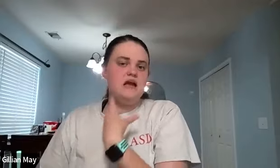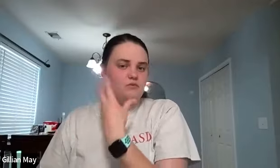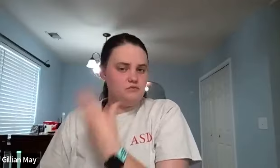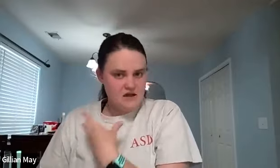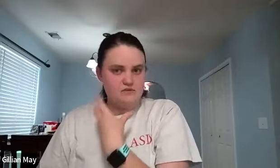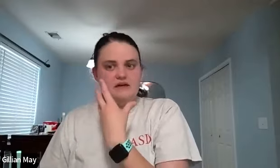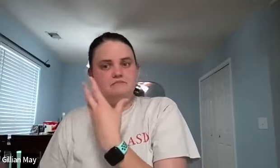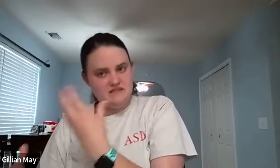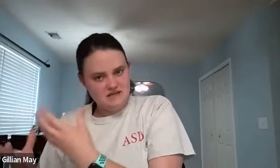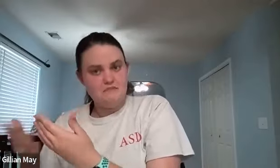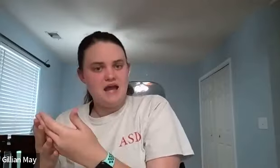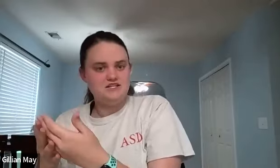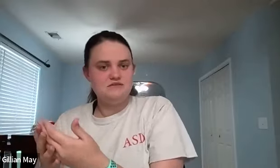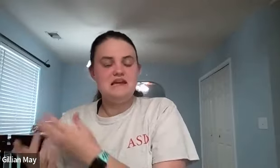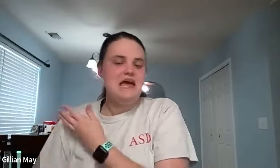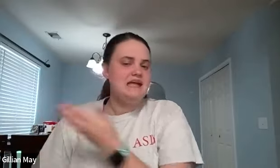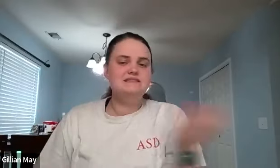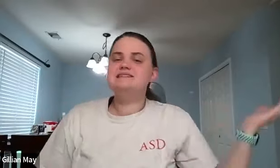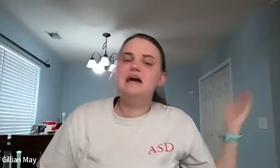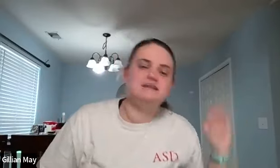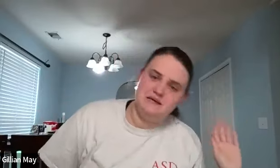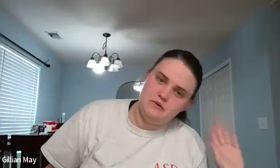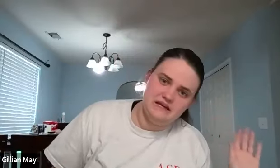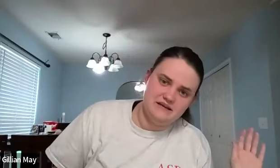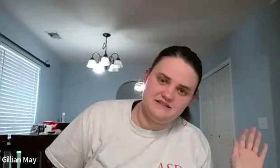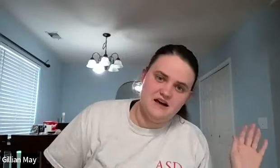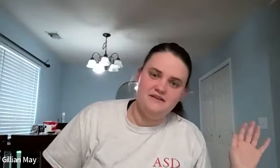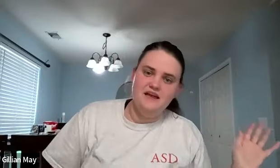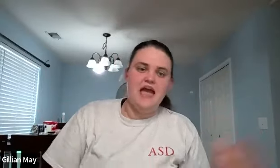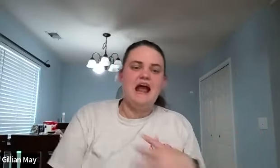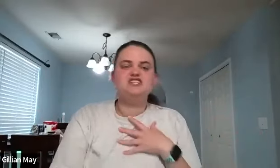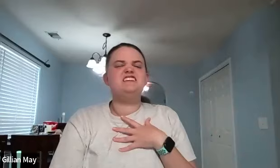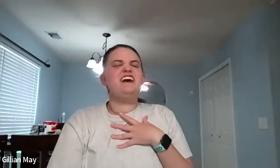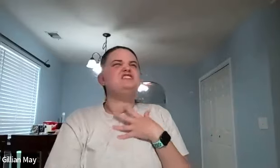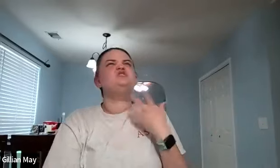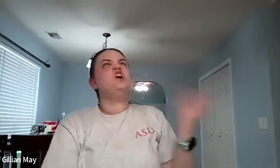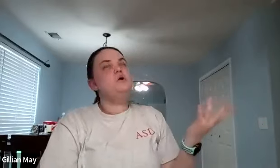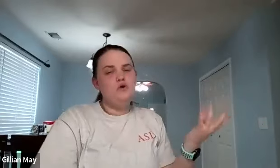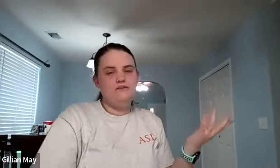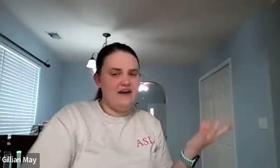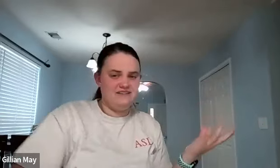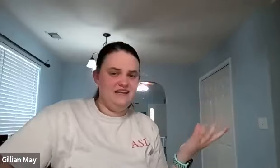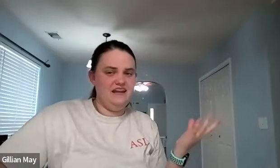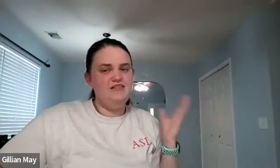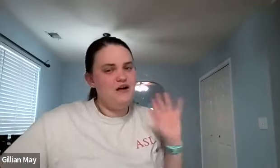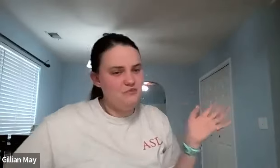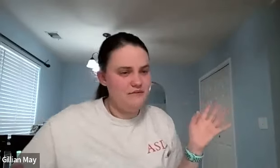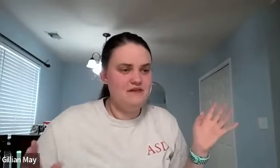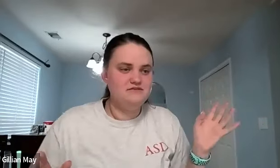have a sound that is kind of matches with it. It's the exact same way in ASL. And I just think that is so cool and fascinating. I love what we have a few